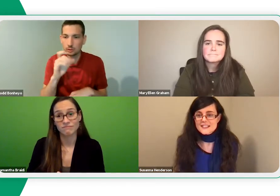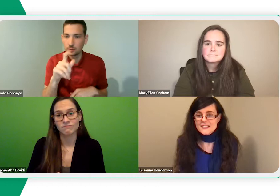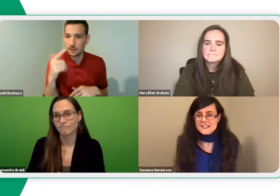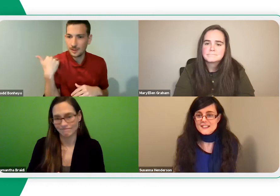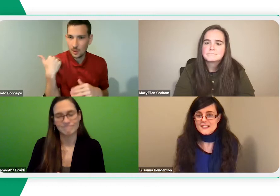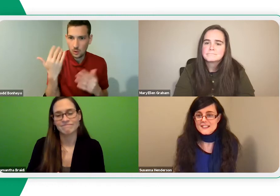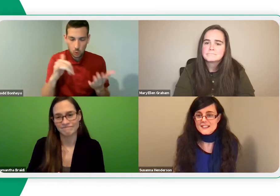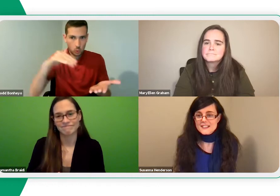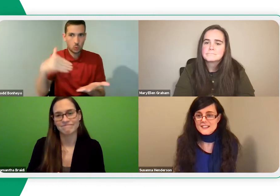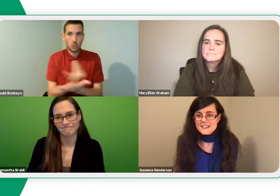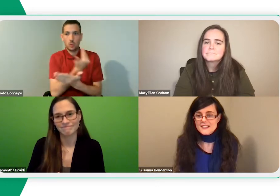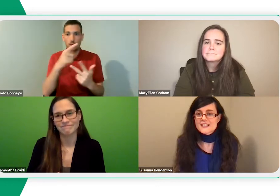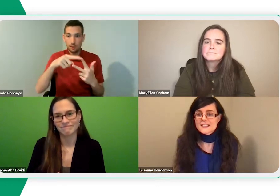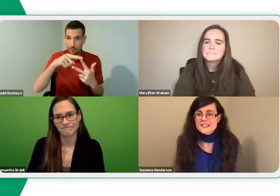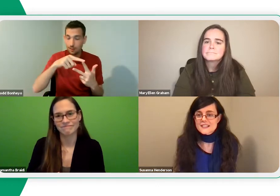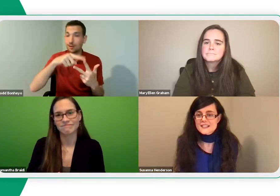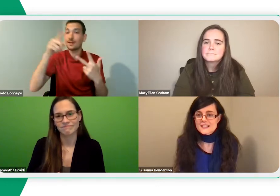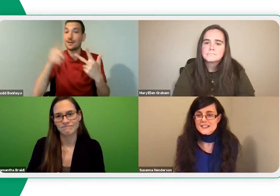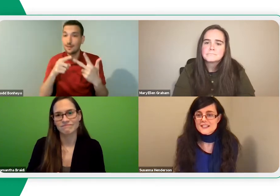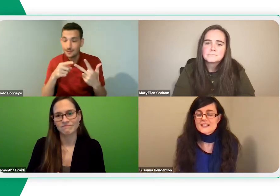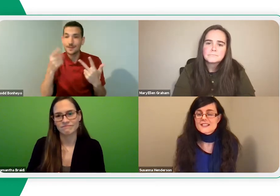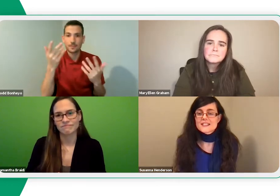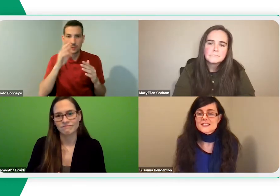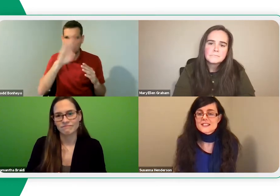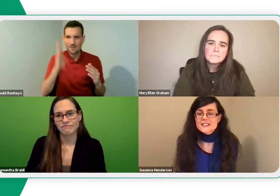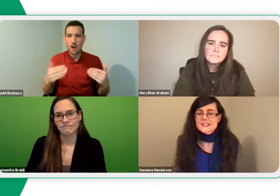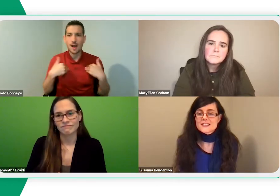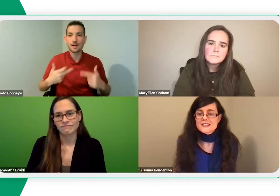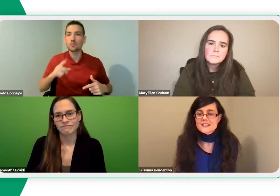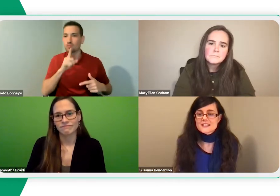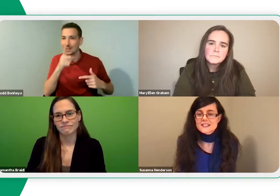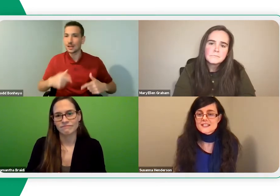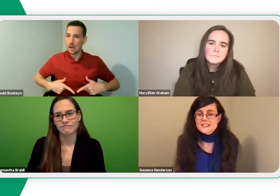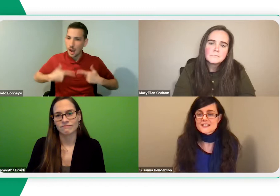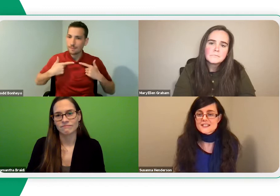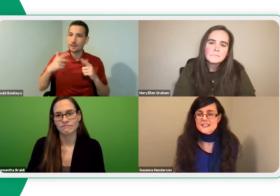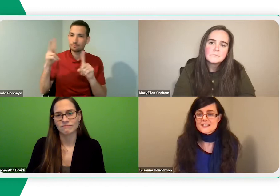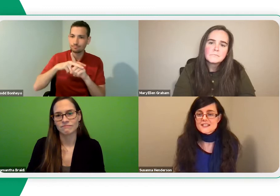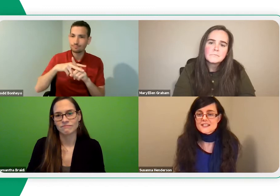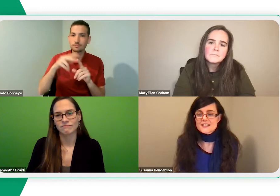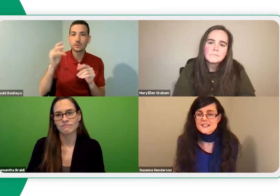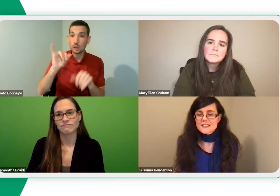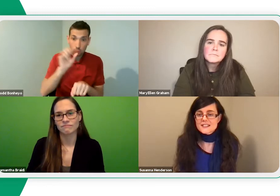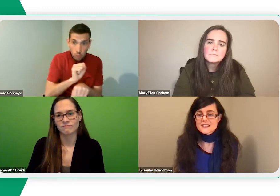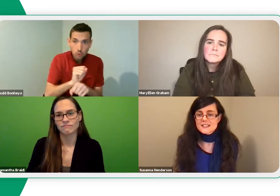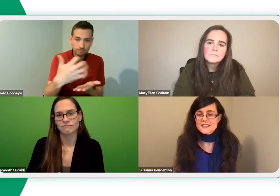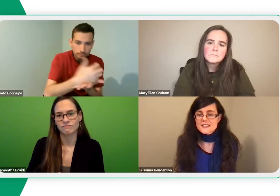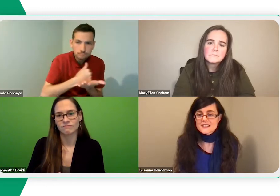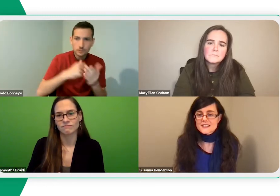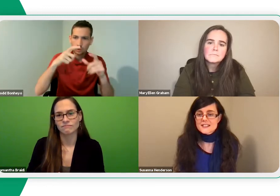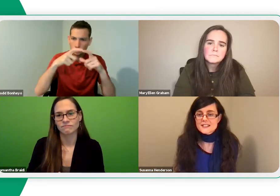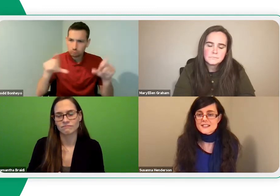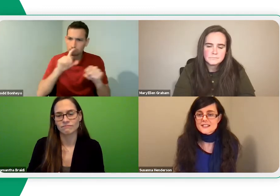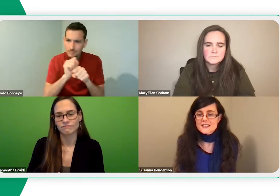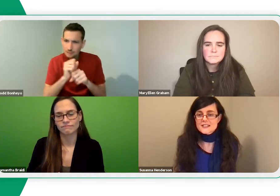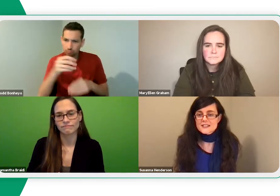it's very overwhelming if they've never used Excel before, because it's a new platform to them. And then also students don't really have